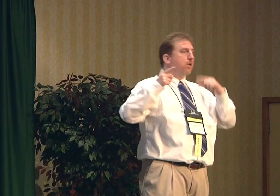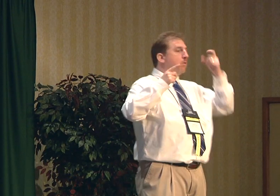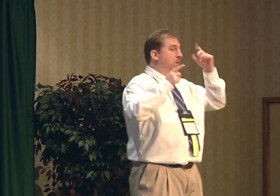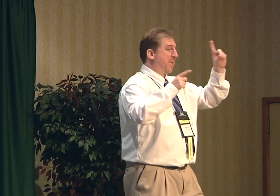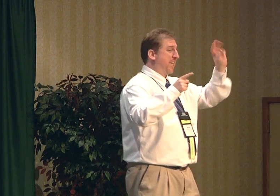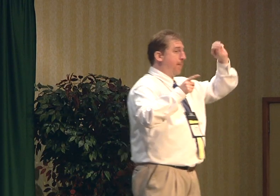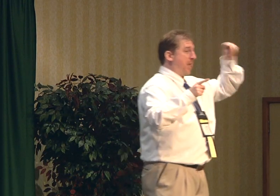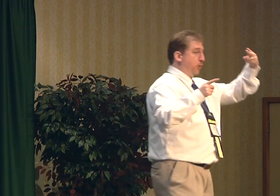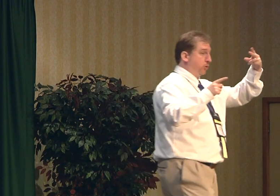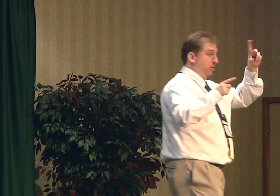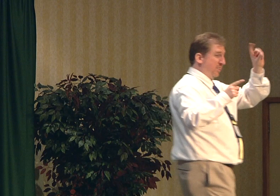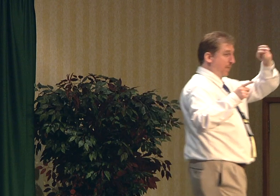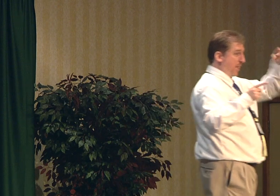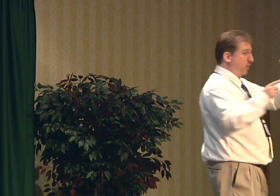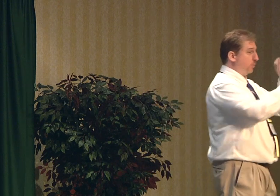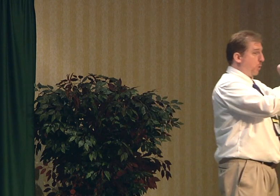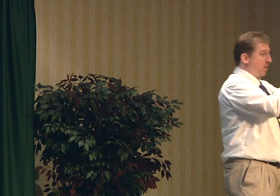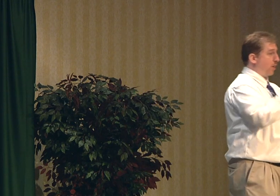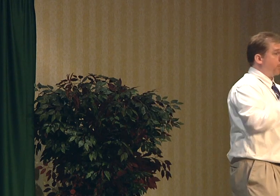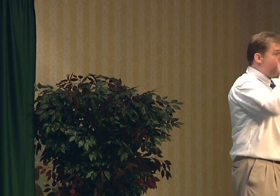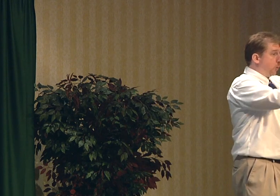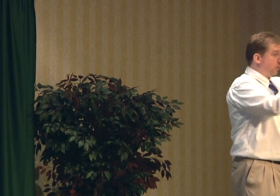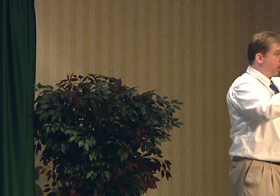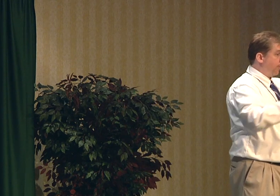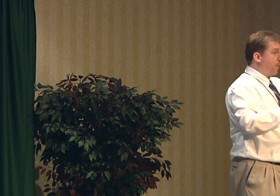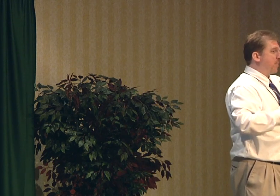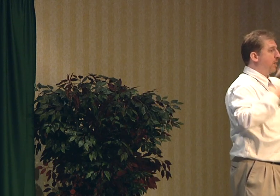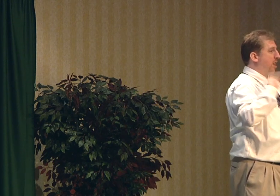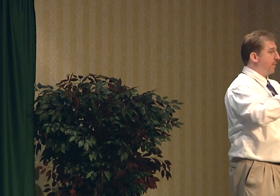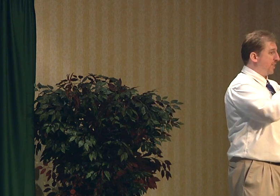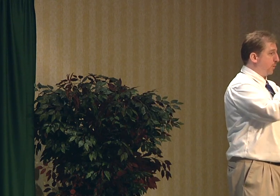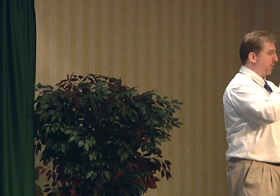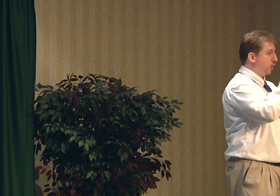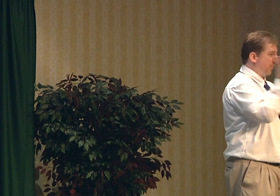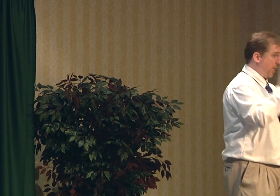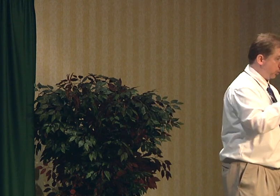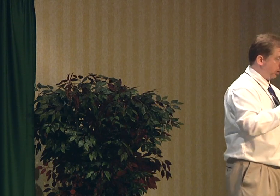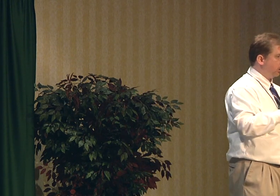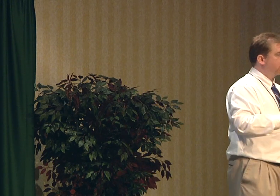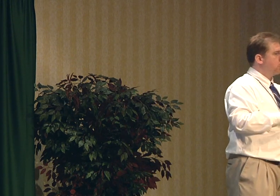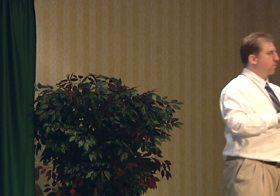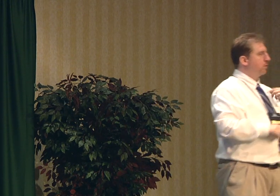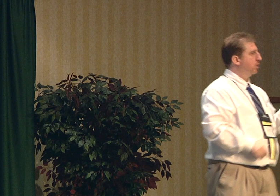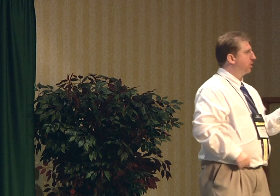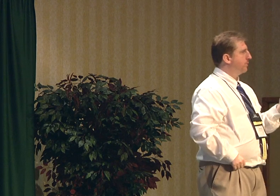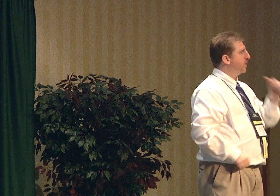When we wrote that letter, we understood that DMH was working to provide a mental health